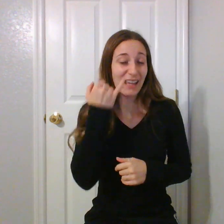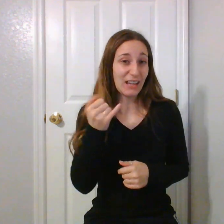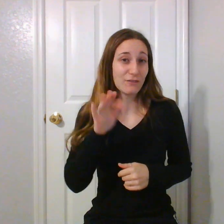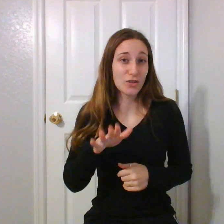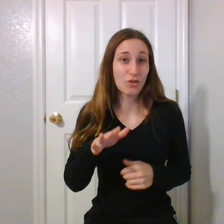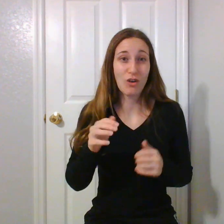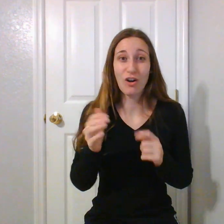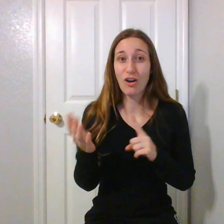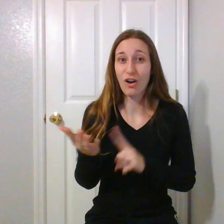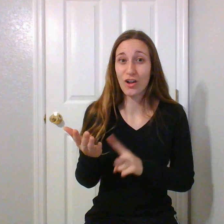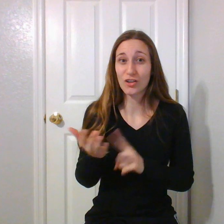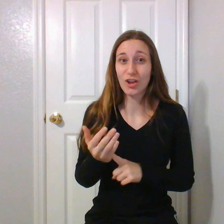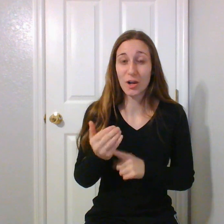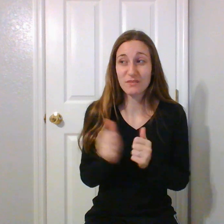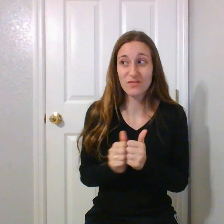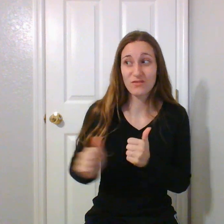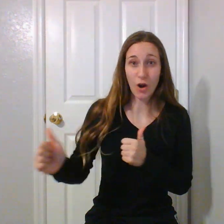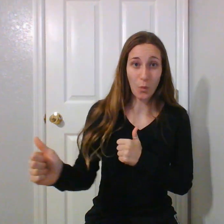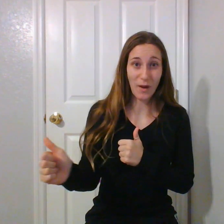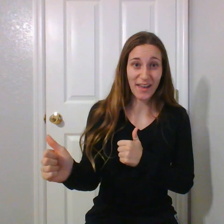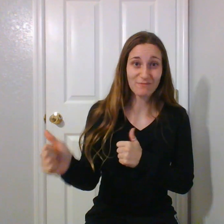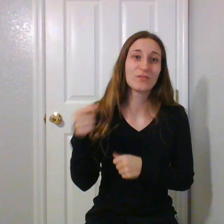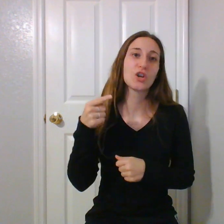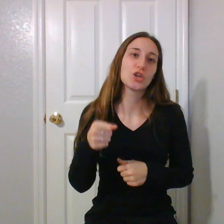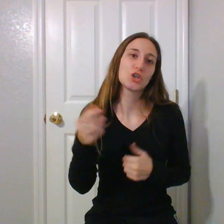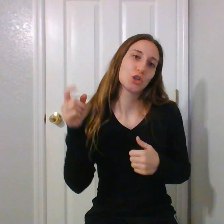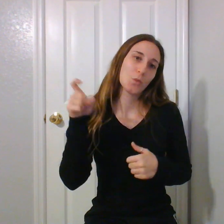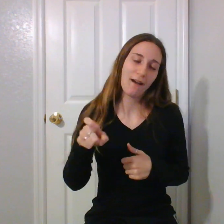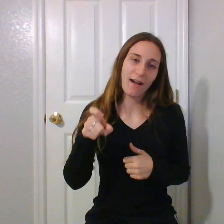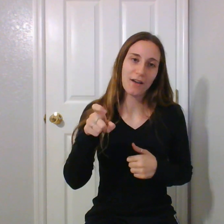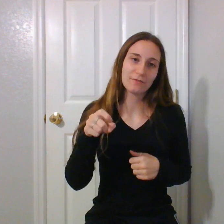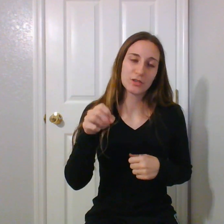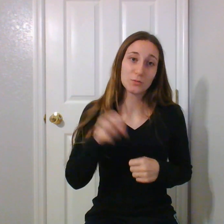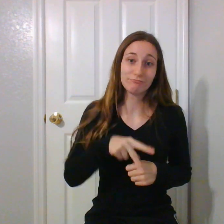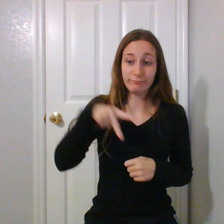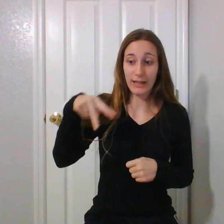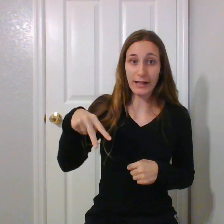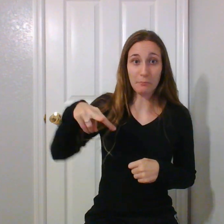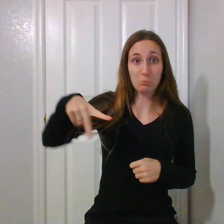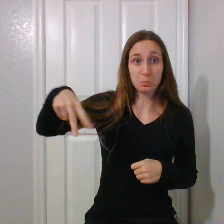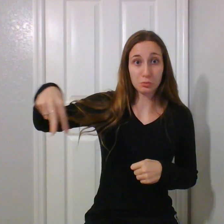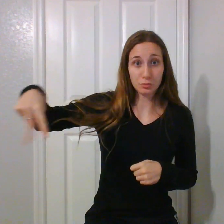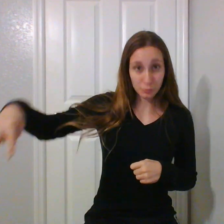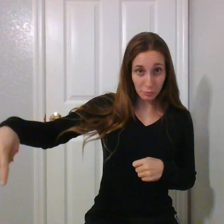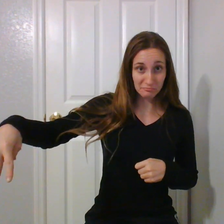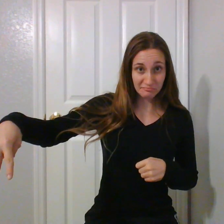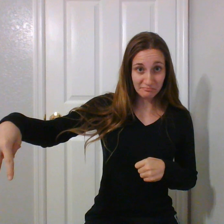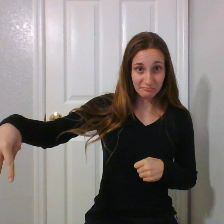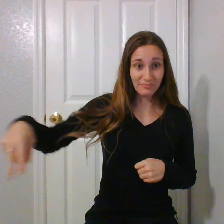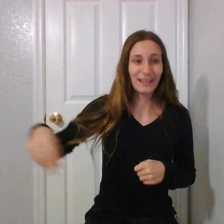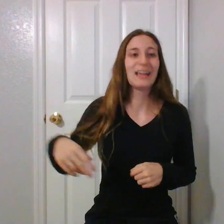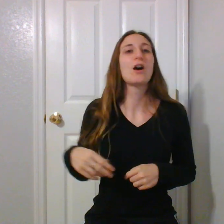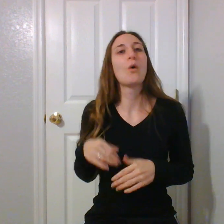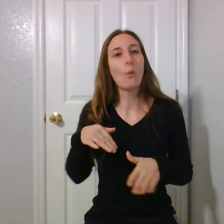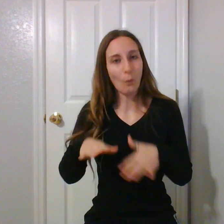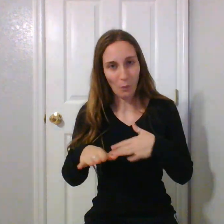farther away from your bed you have to actually get up to go turn it off you have jolted your mind because you're standing up you've walked around a little bit